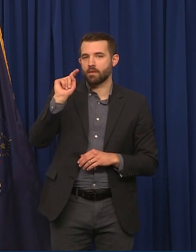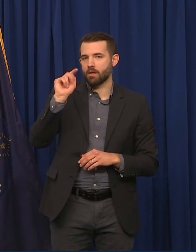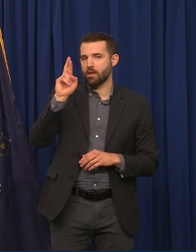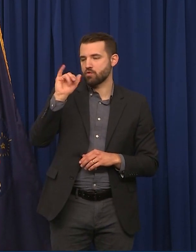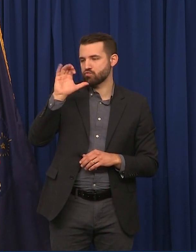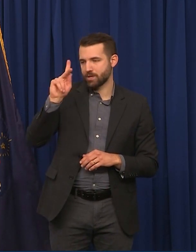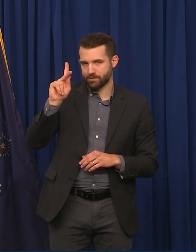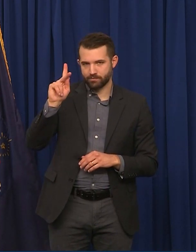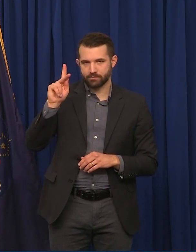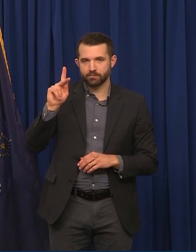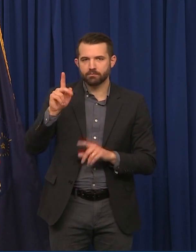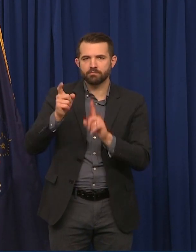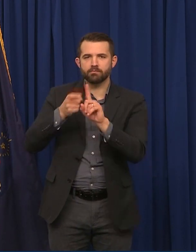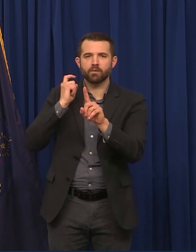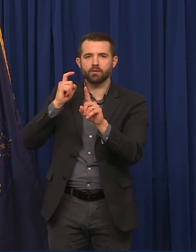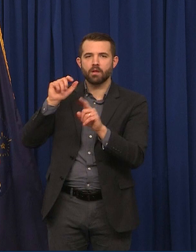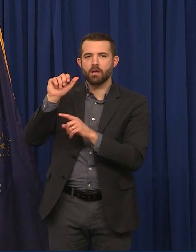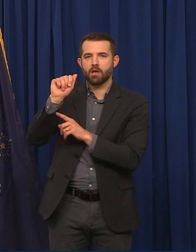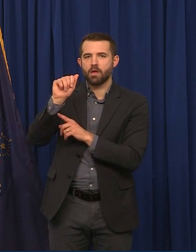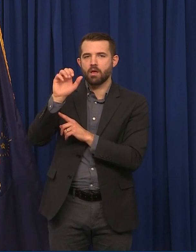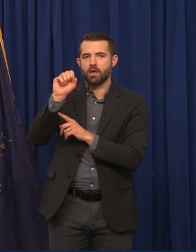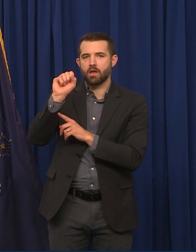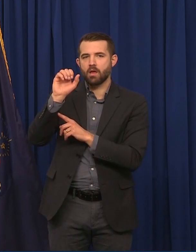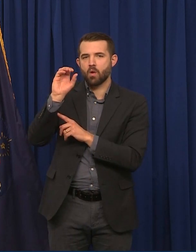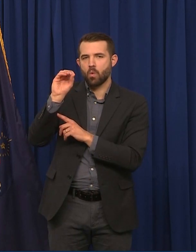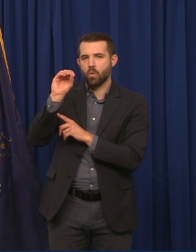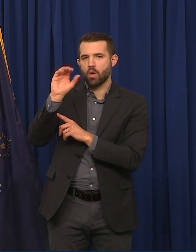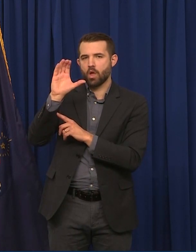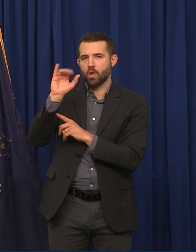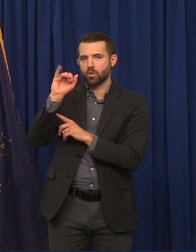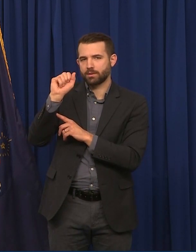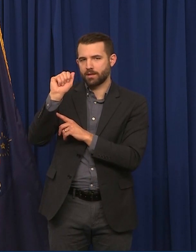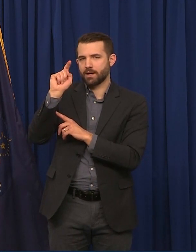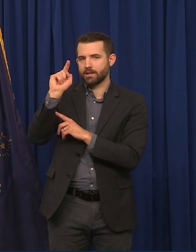Yes, hi. Thank you, Dr. Shah. I just had to unmute.